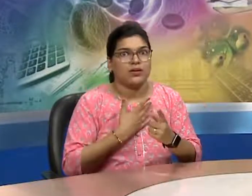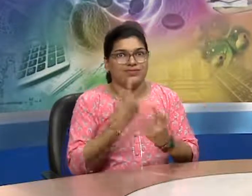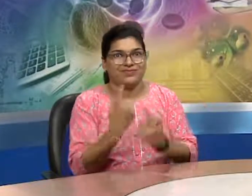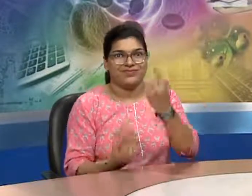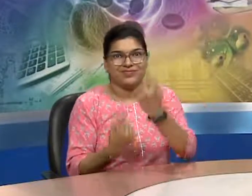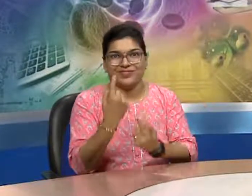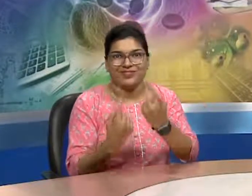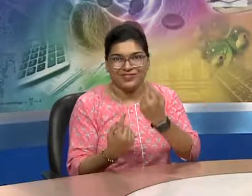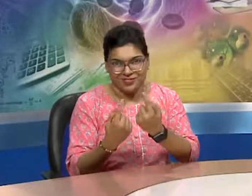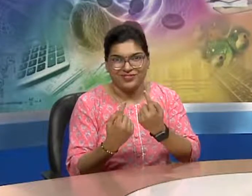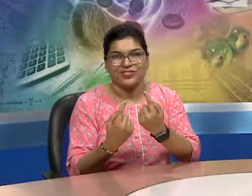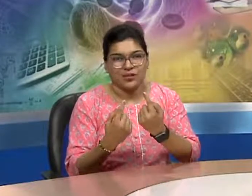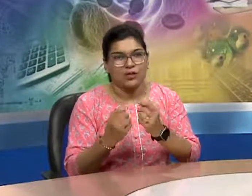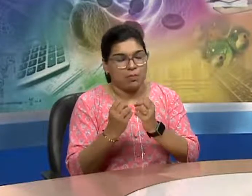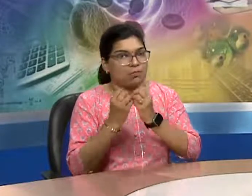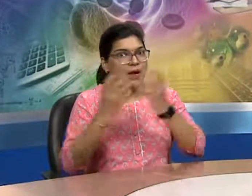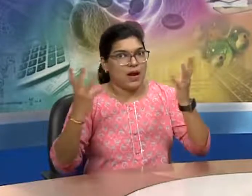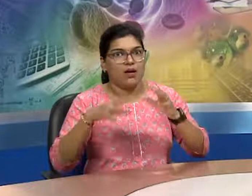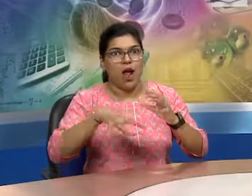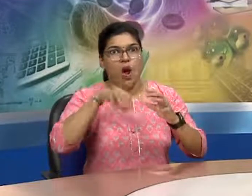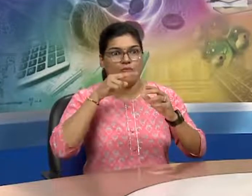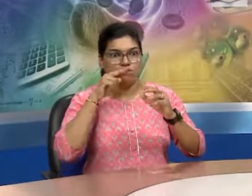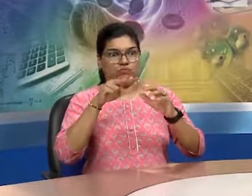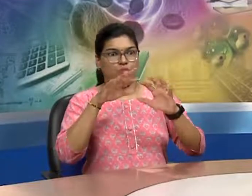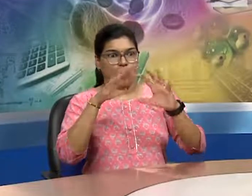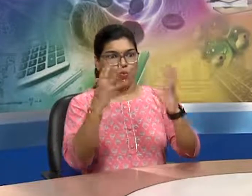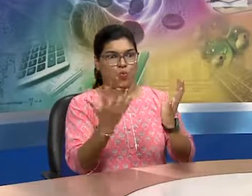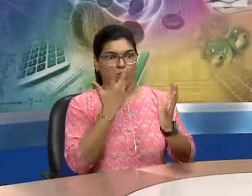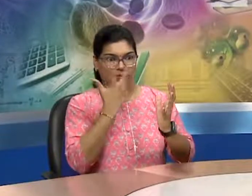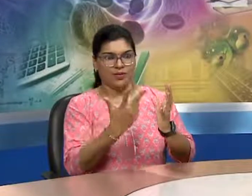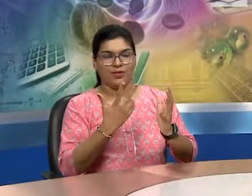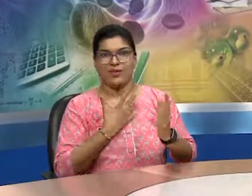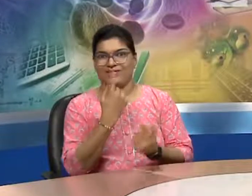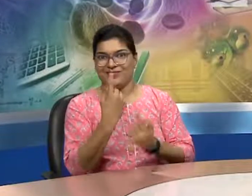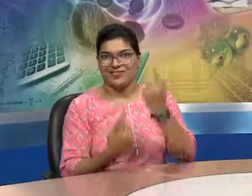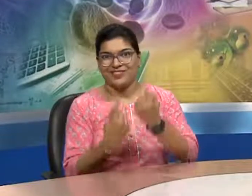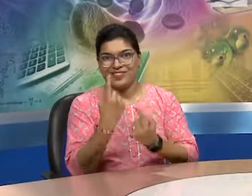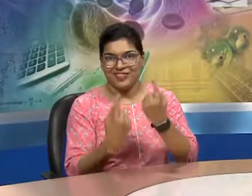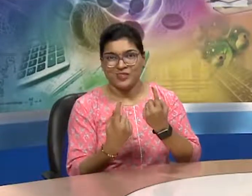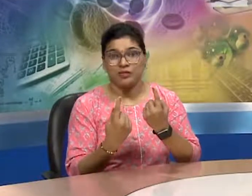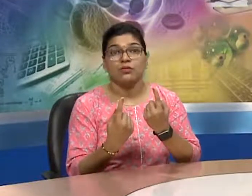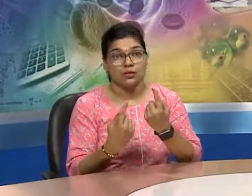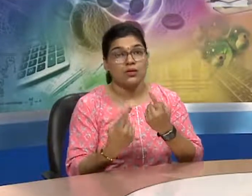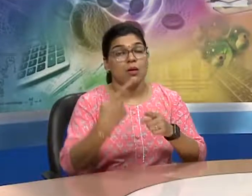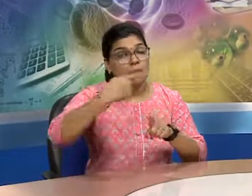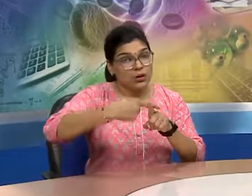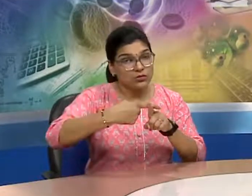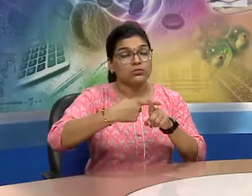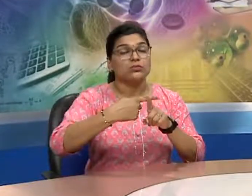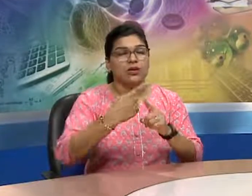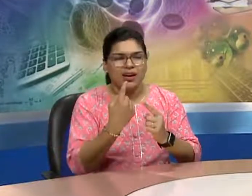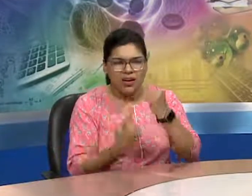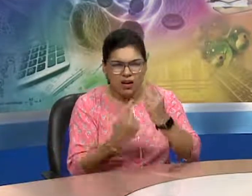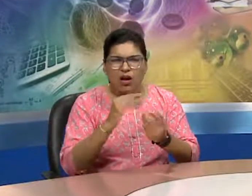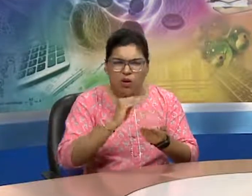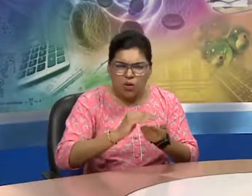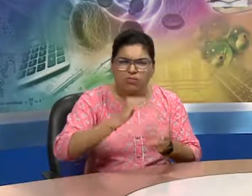unit which is characterized by a major vegetation type